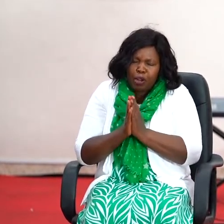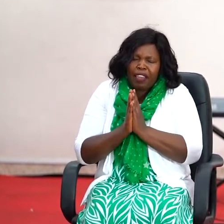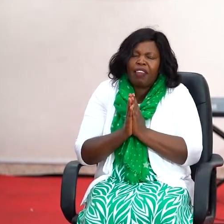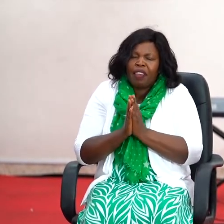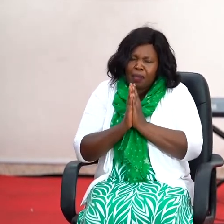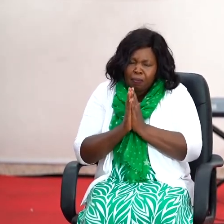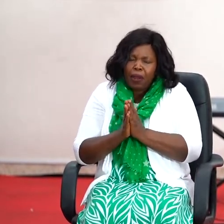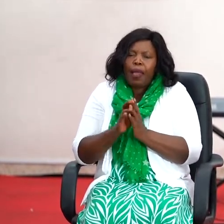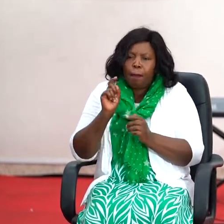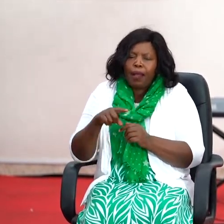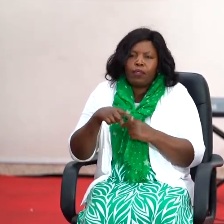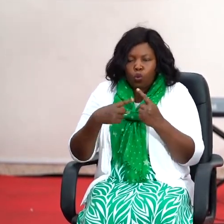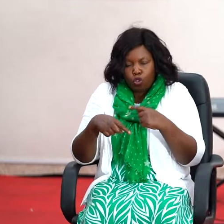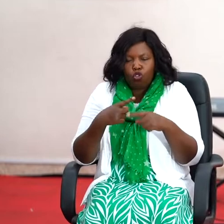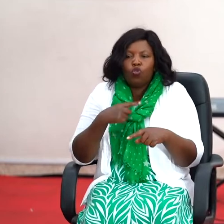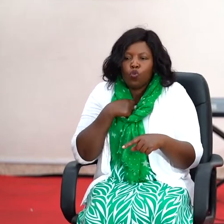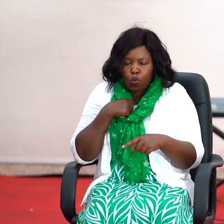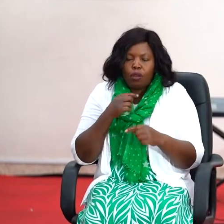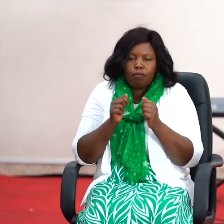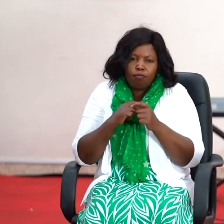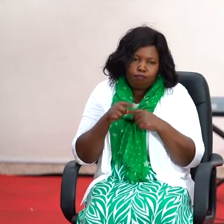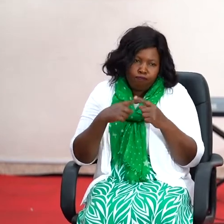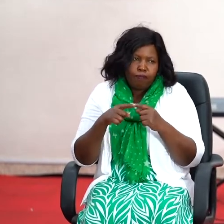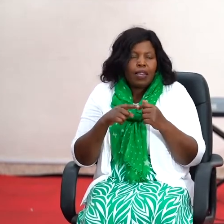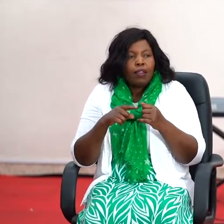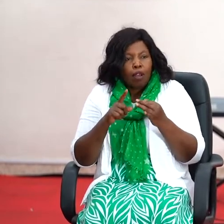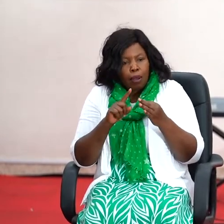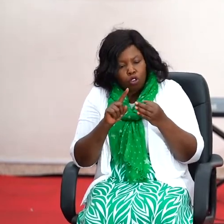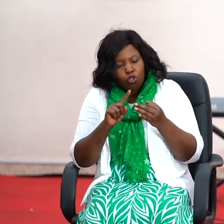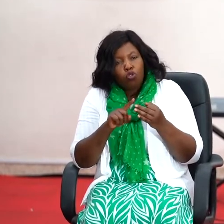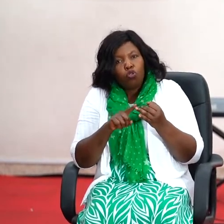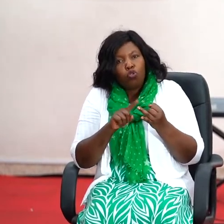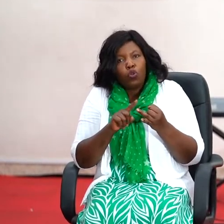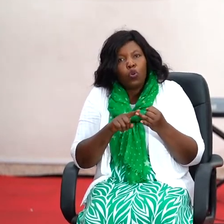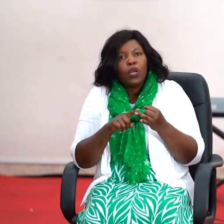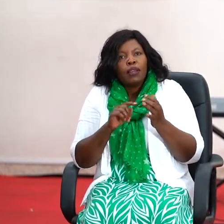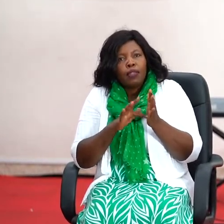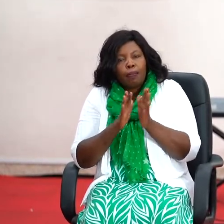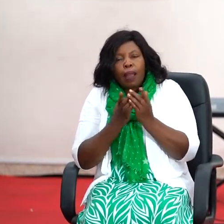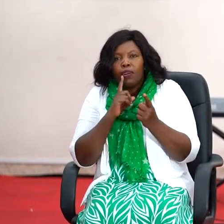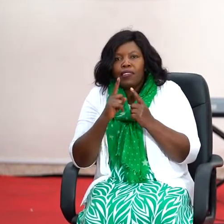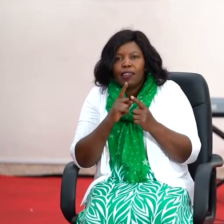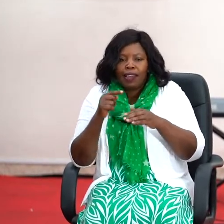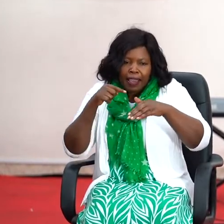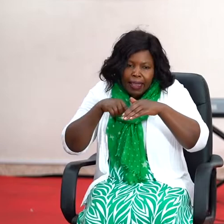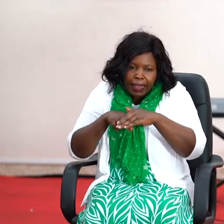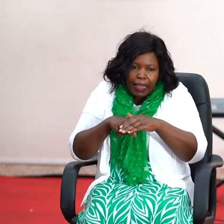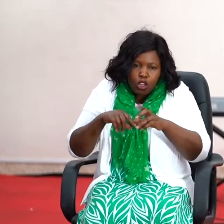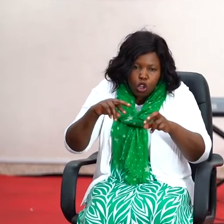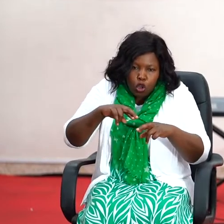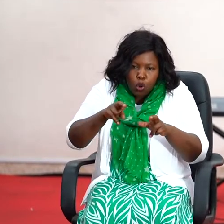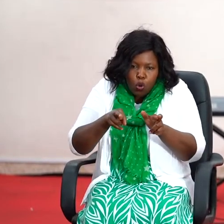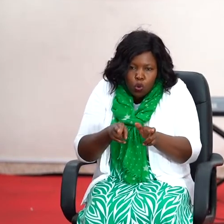still needed. And number two, the Bible says that enter into your chamber in